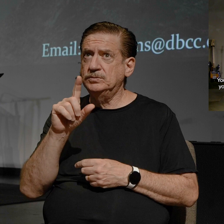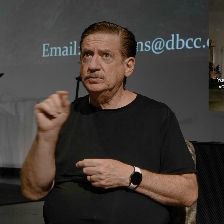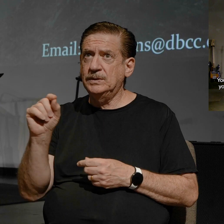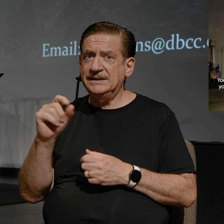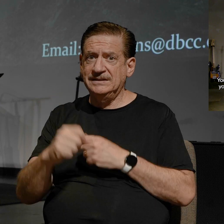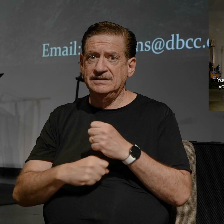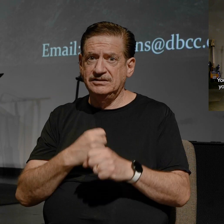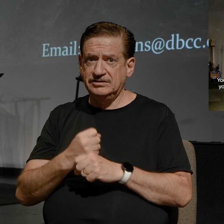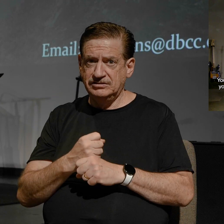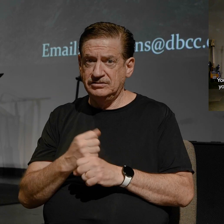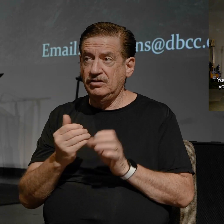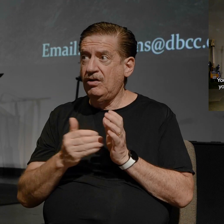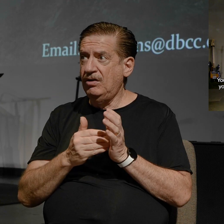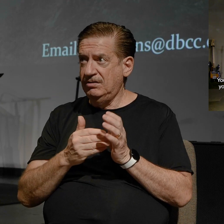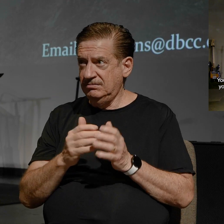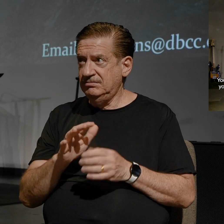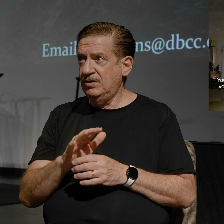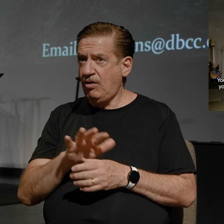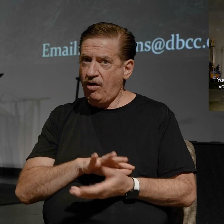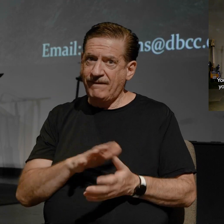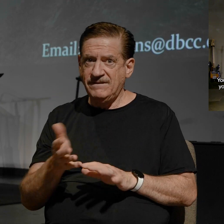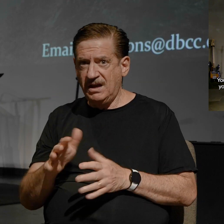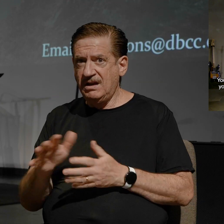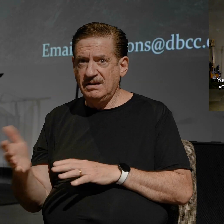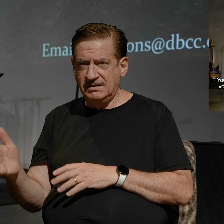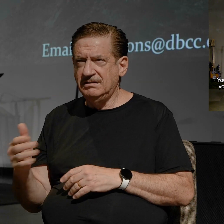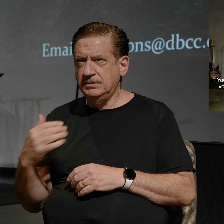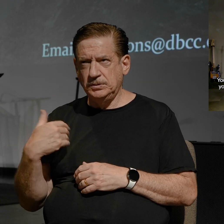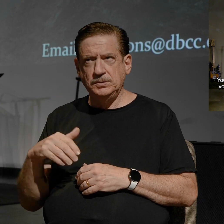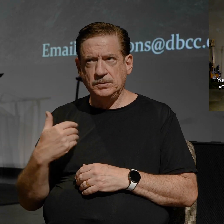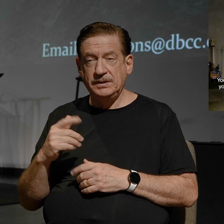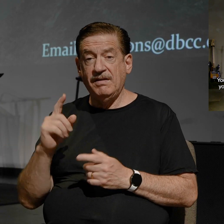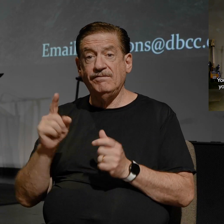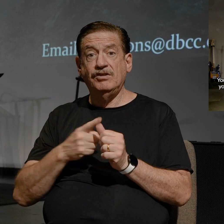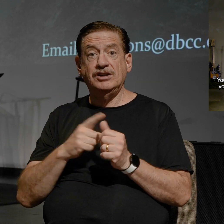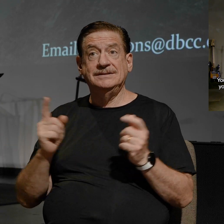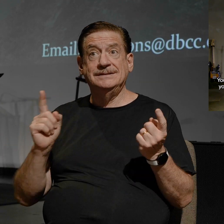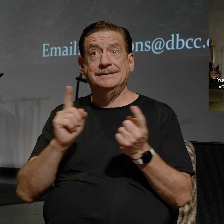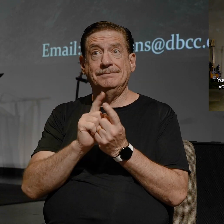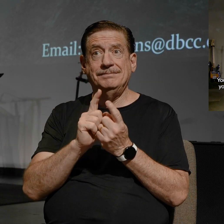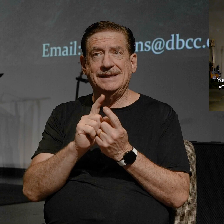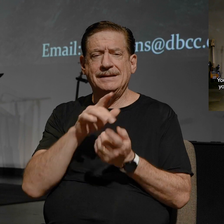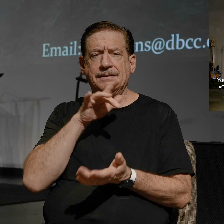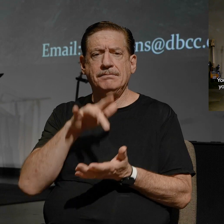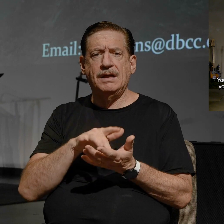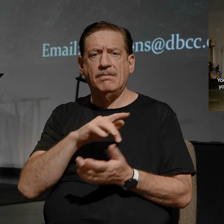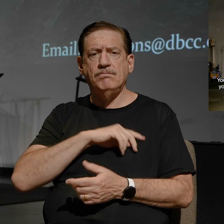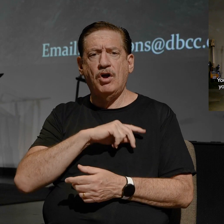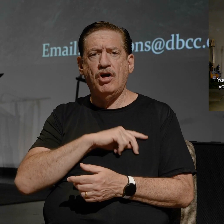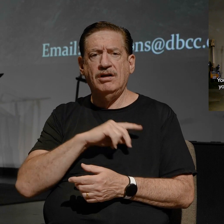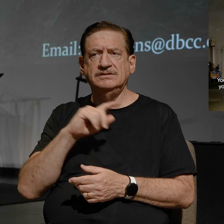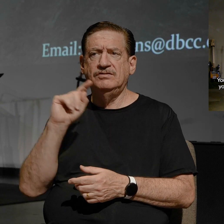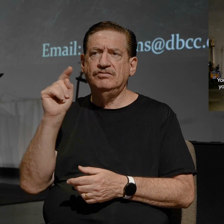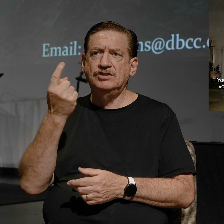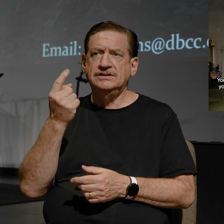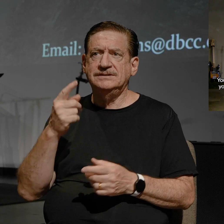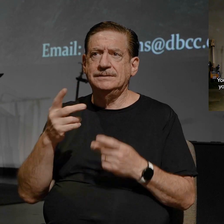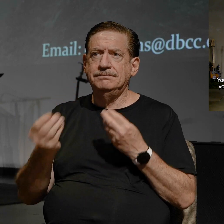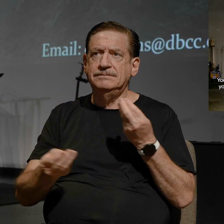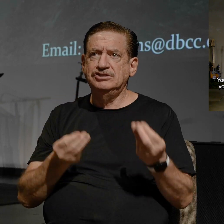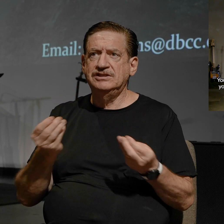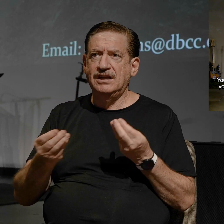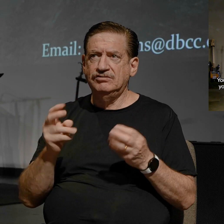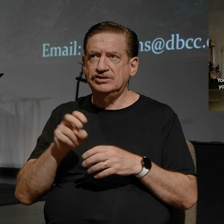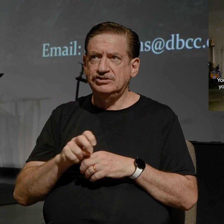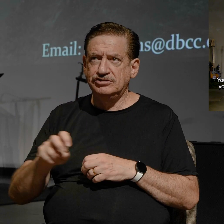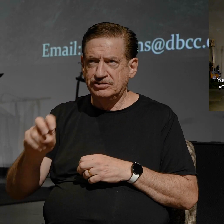and on for about 20 years. They first meet towards the middle of Paul's first missionary journey, and